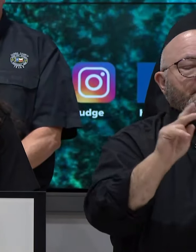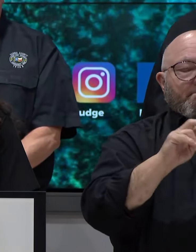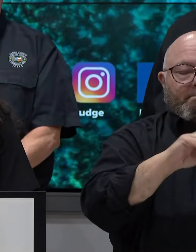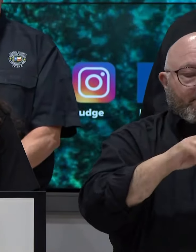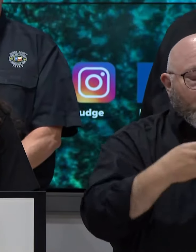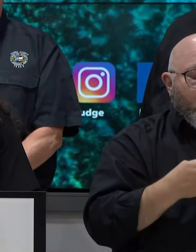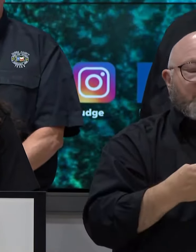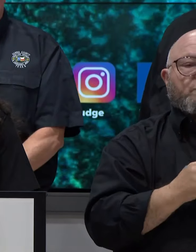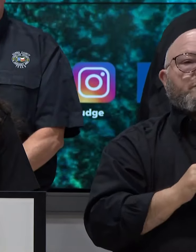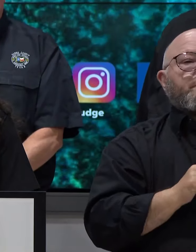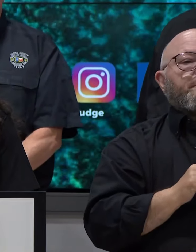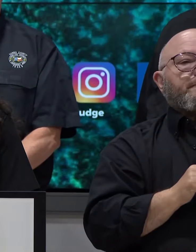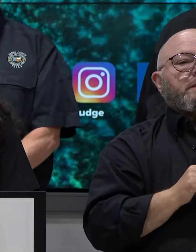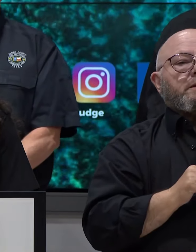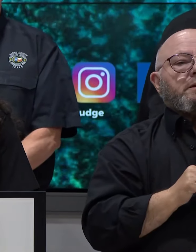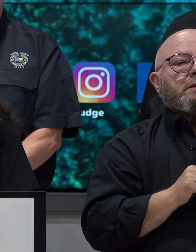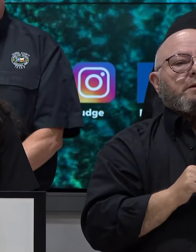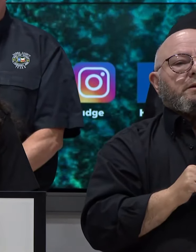problems.